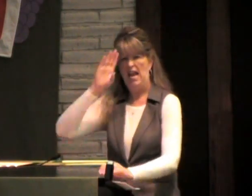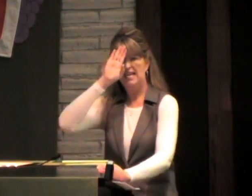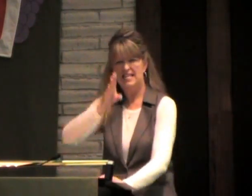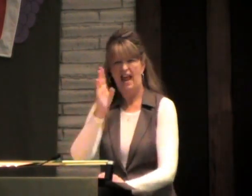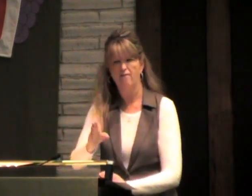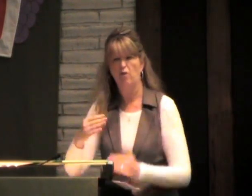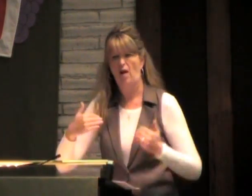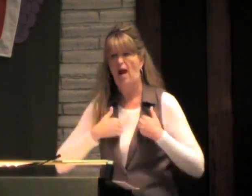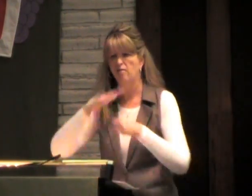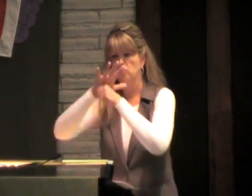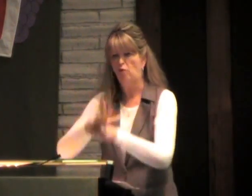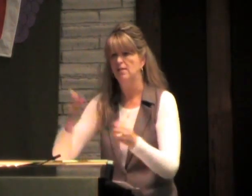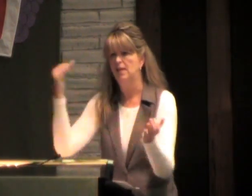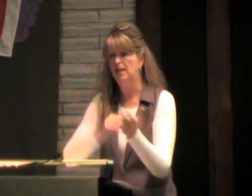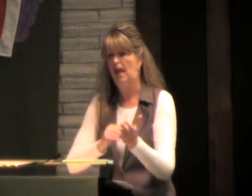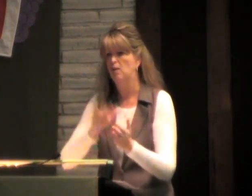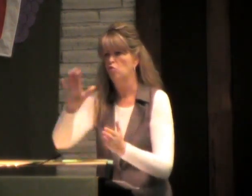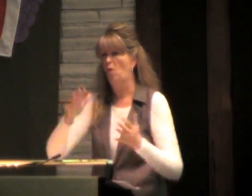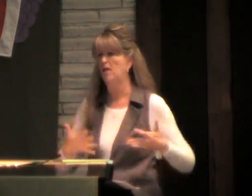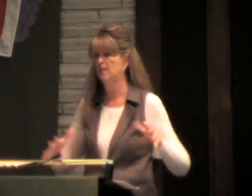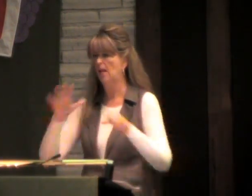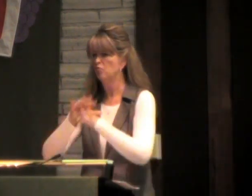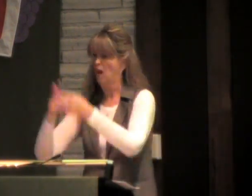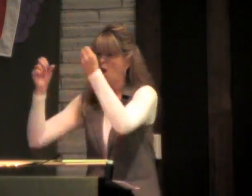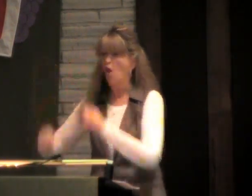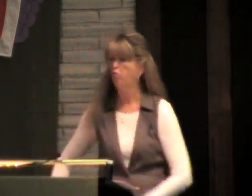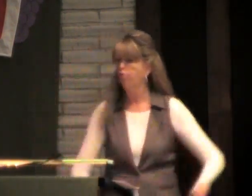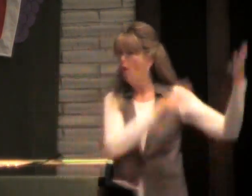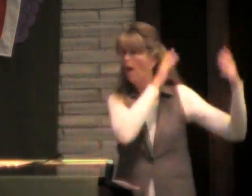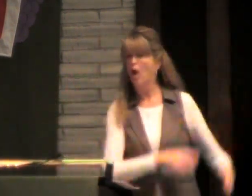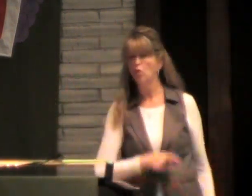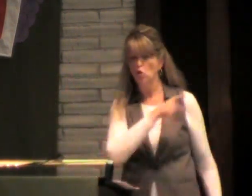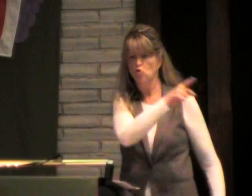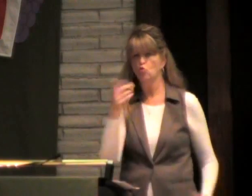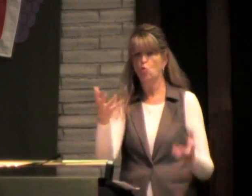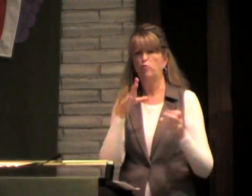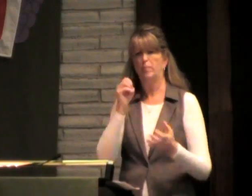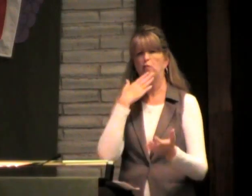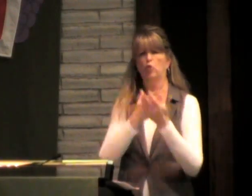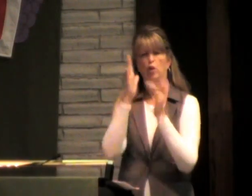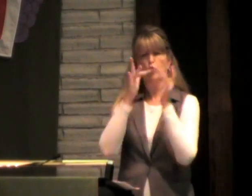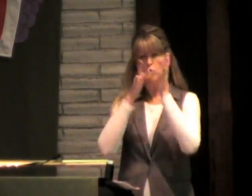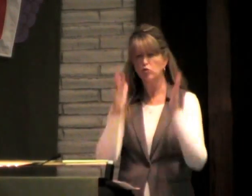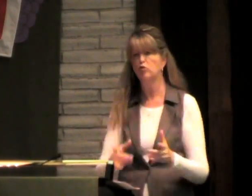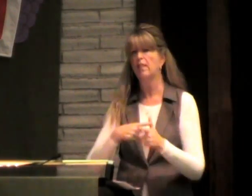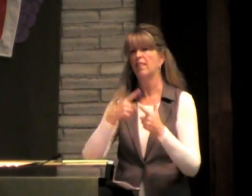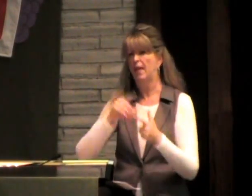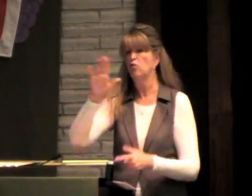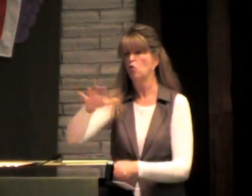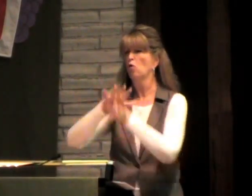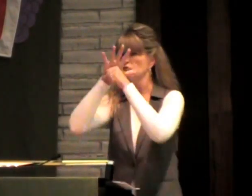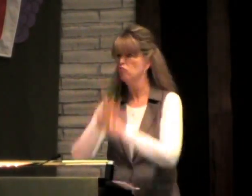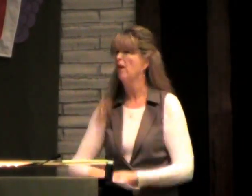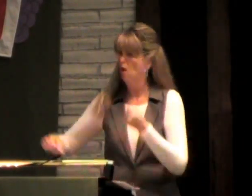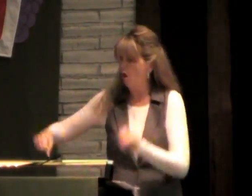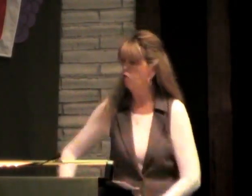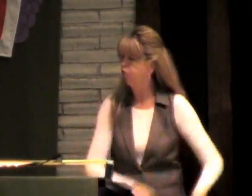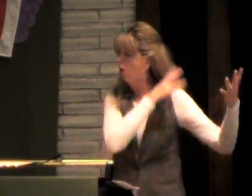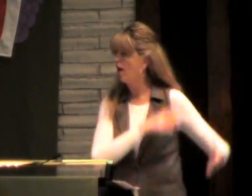demand anything from you that you should never have stress again, that you should get rid of all your anxiety, that you need to be a good Christian, and then your stress will